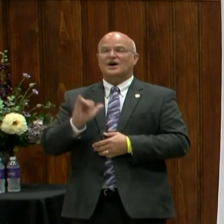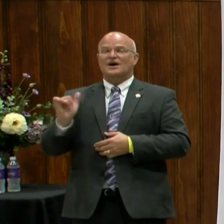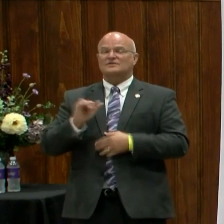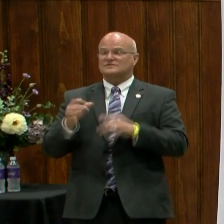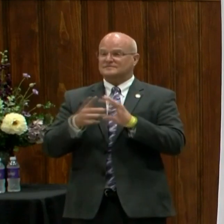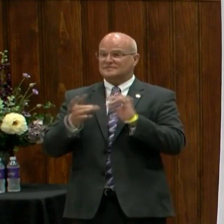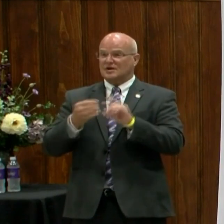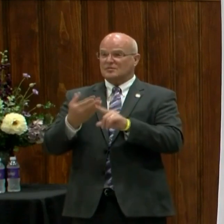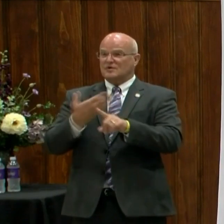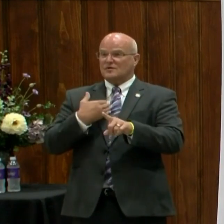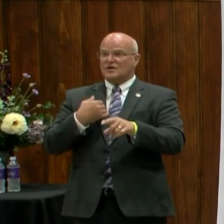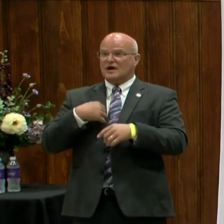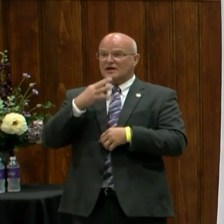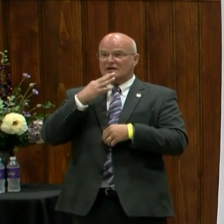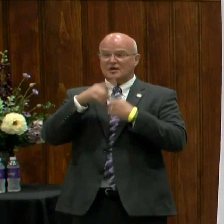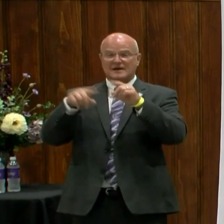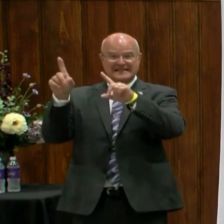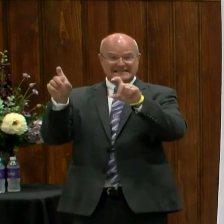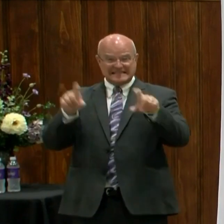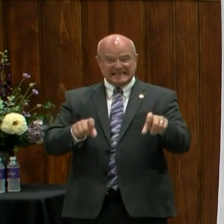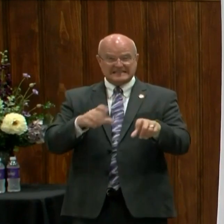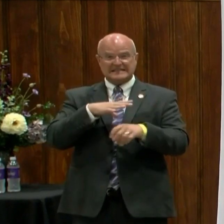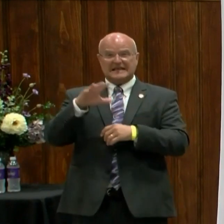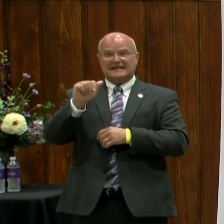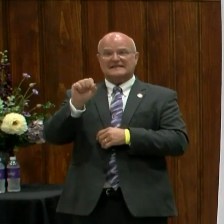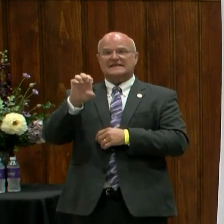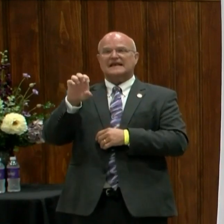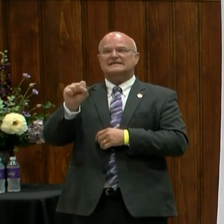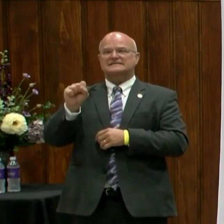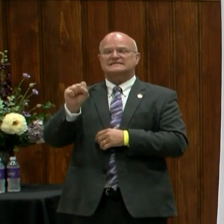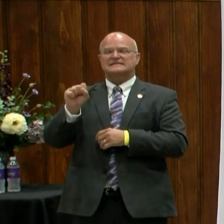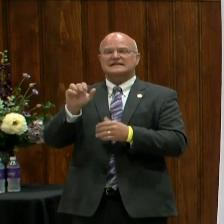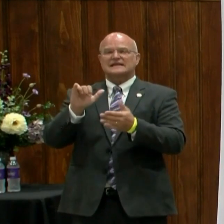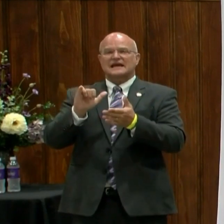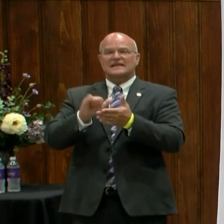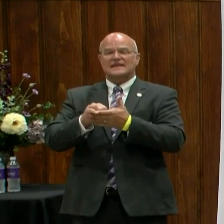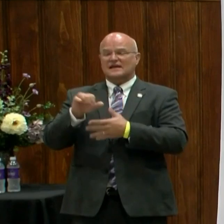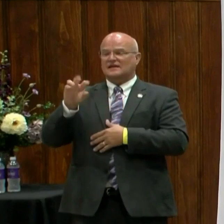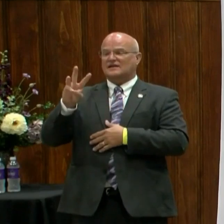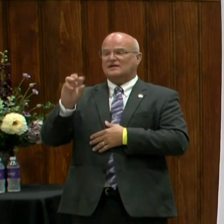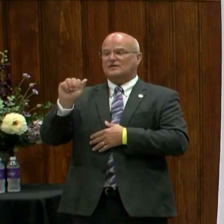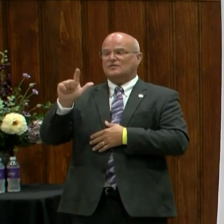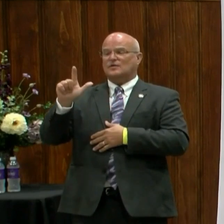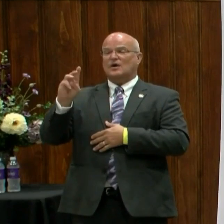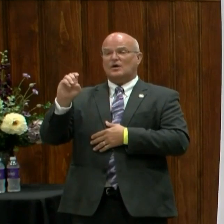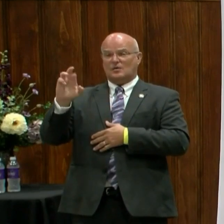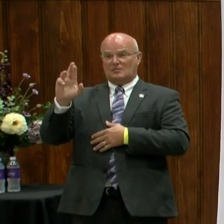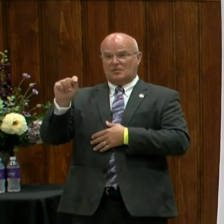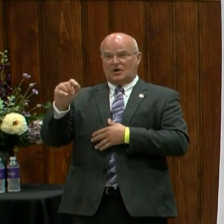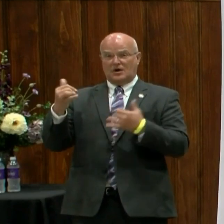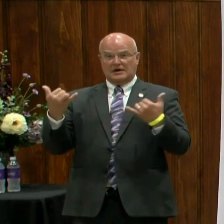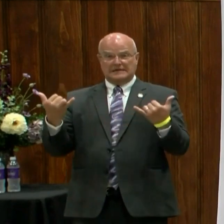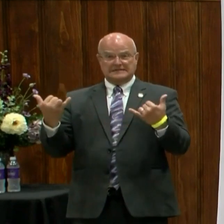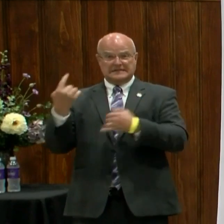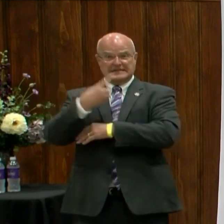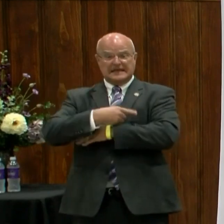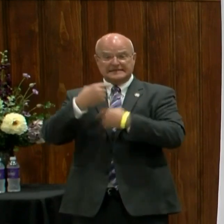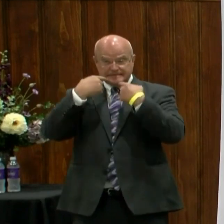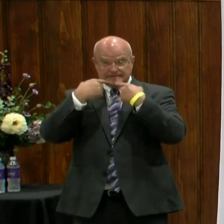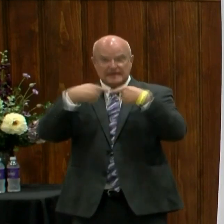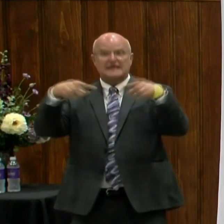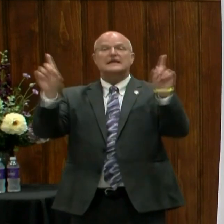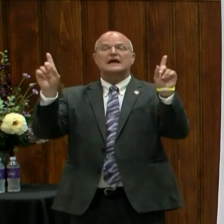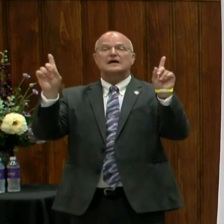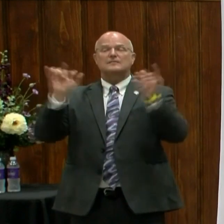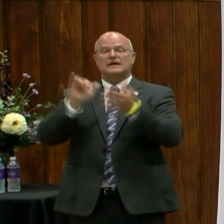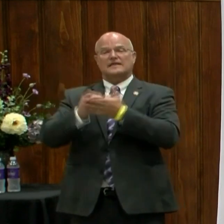remark before I go into our testing and our cases that Walmart today made an announcement in